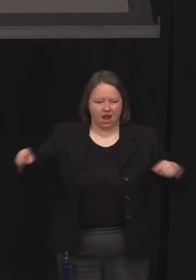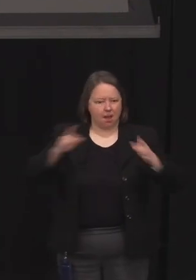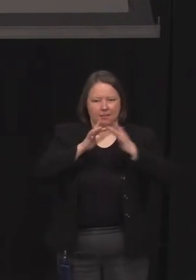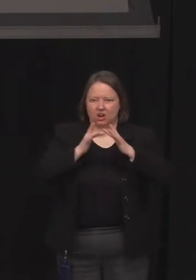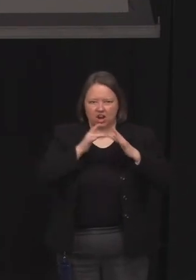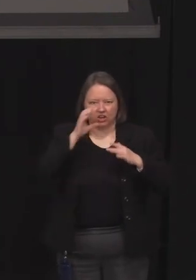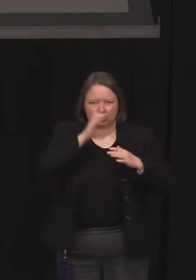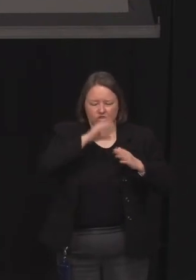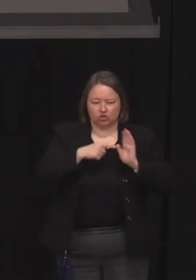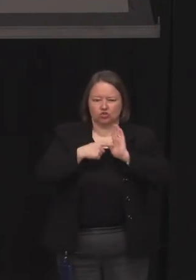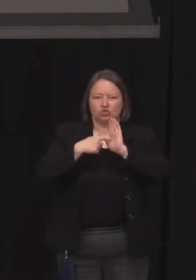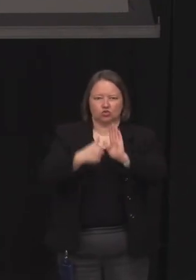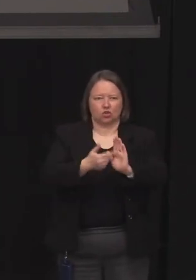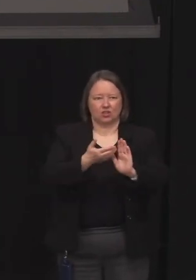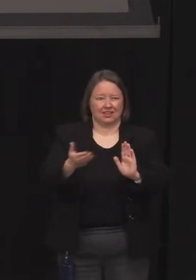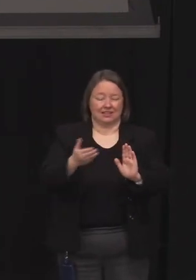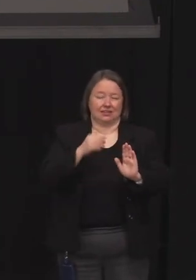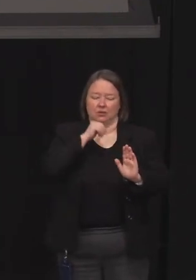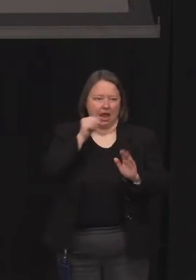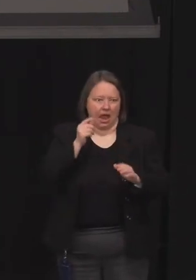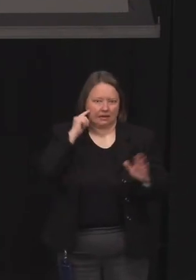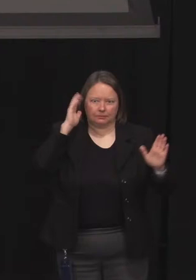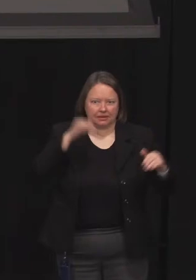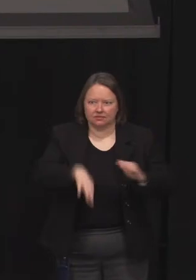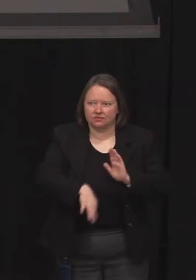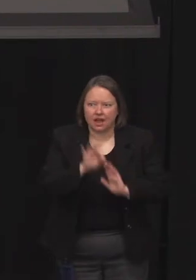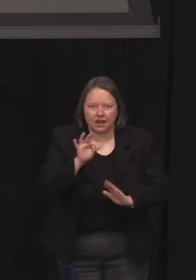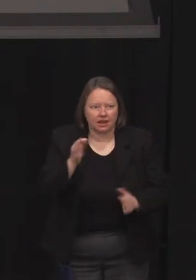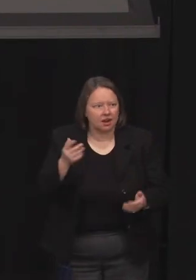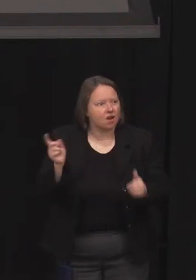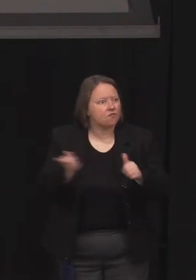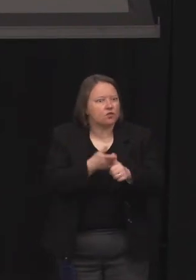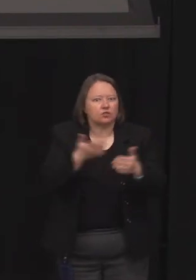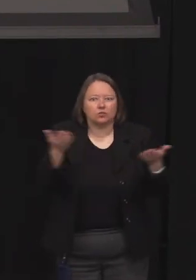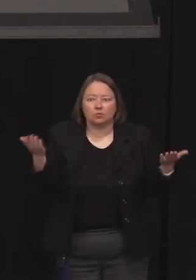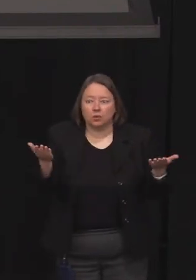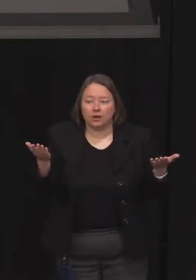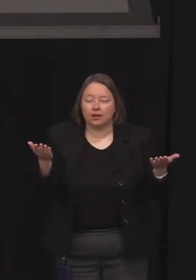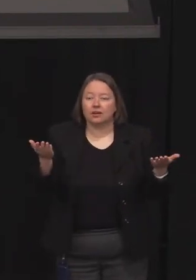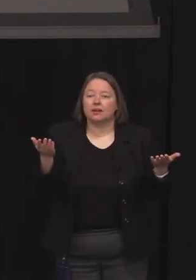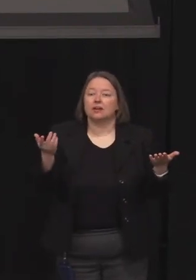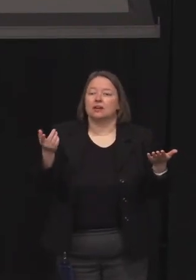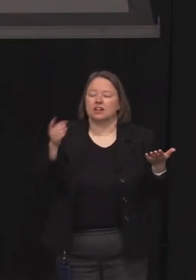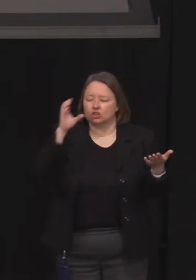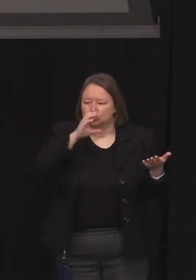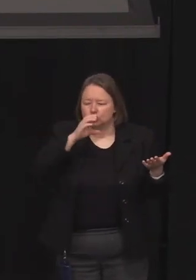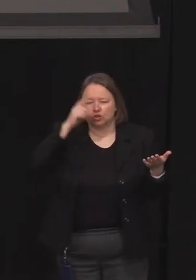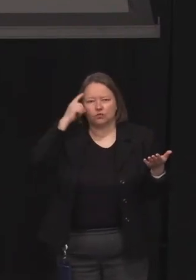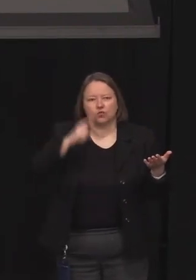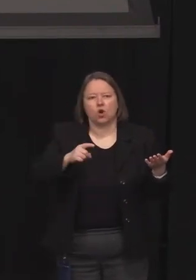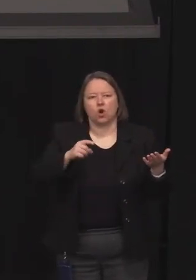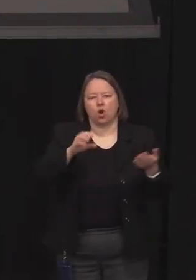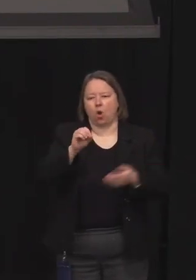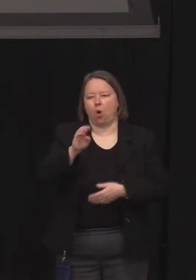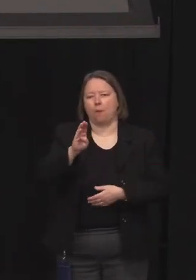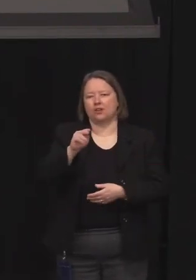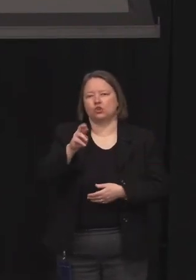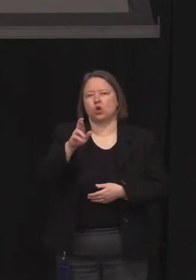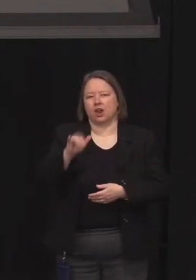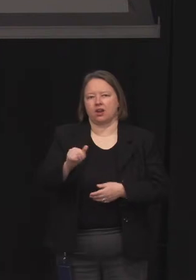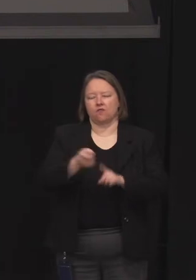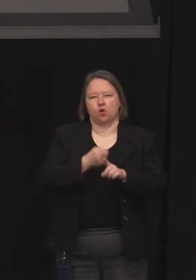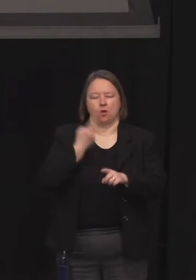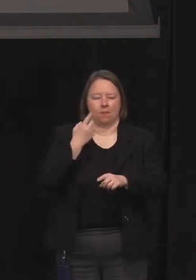searches revealed unexpected jewels. The first was the result of the search for an obituary for one of my